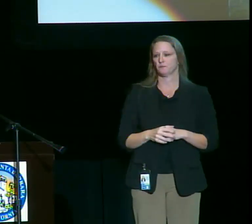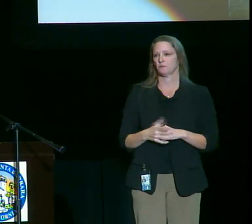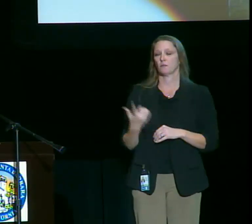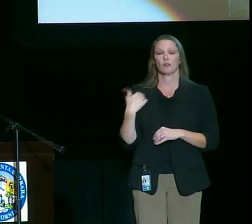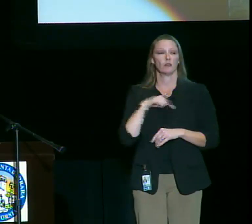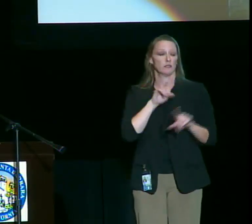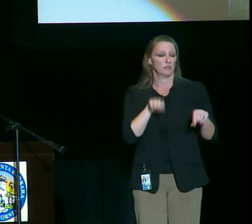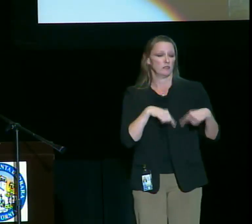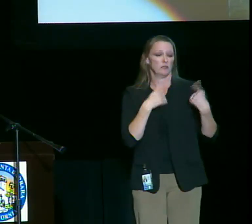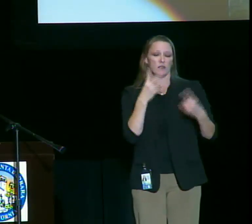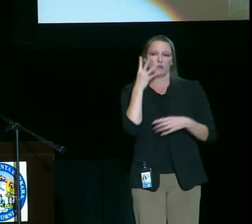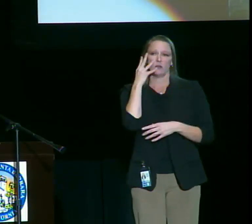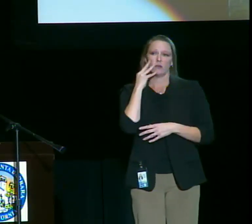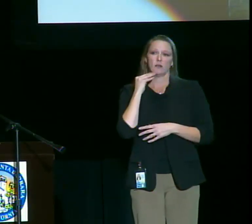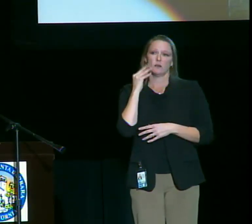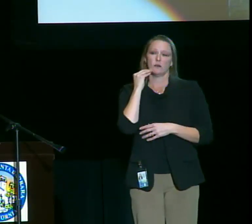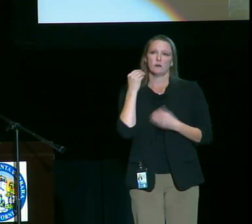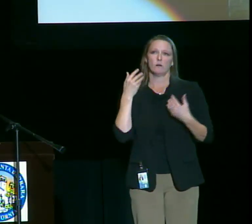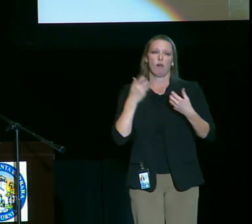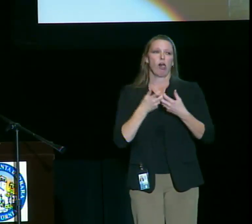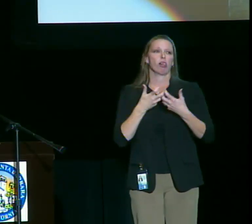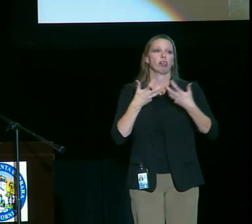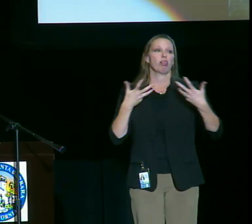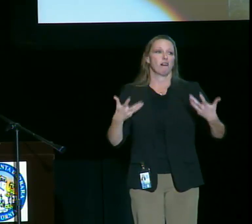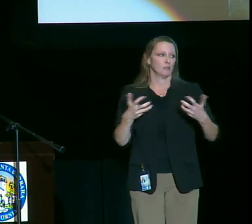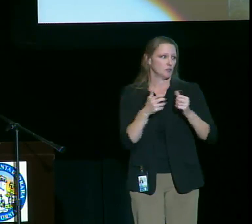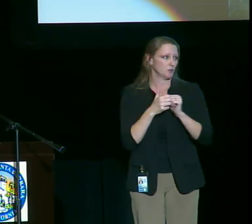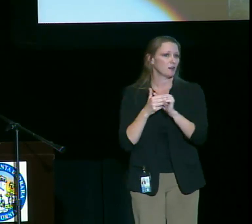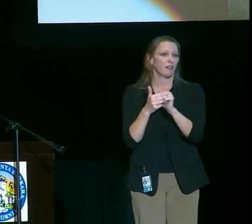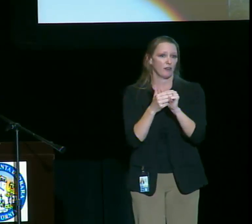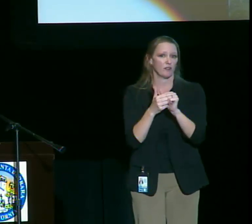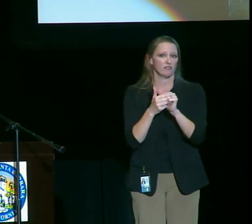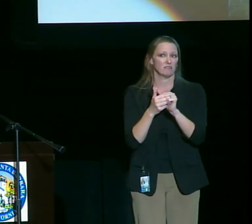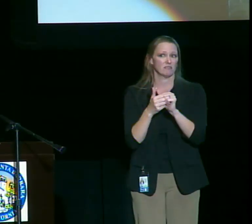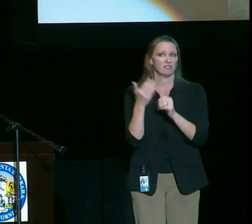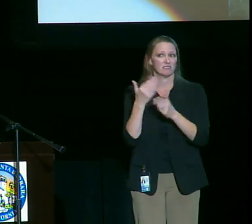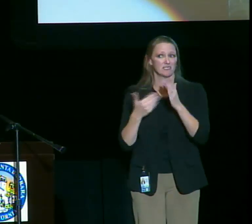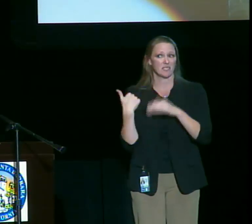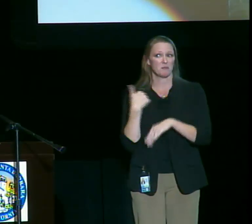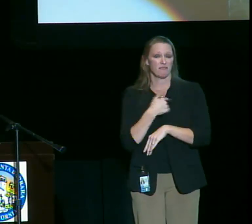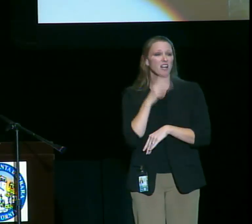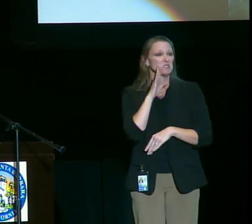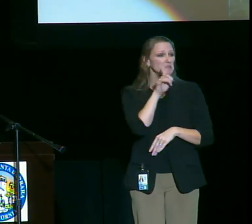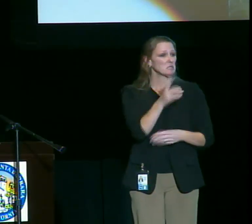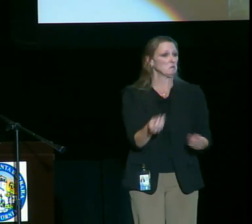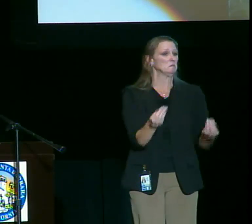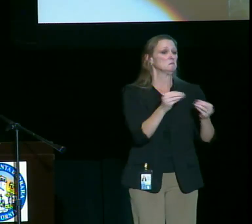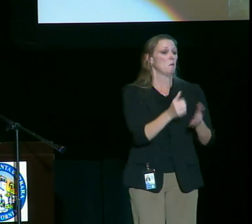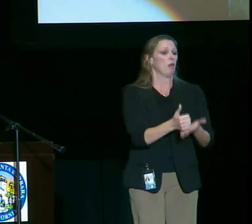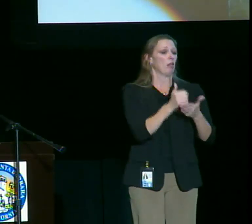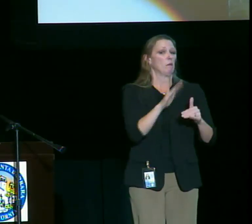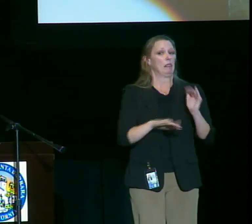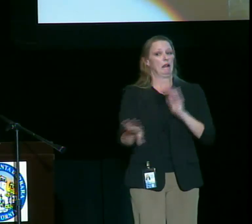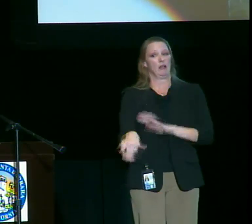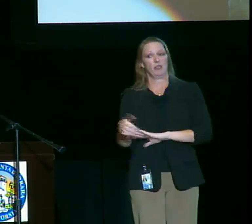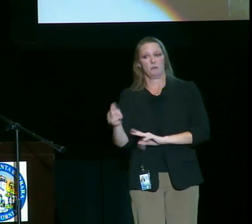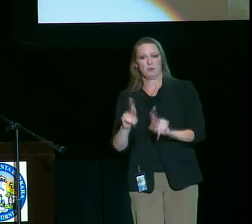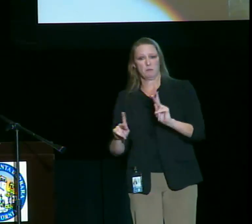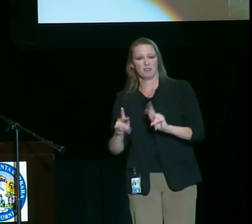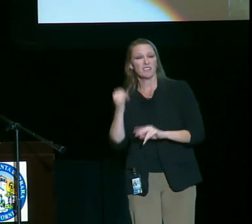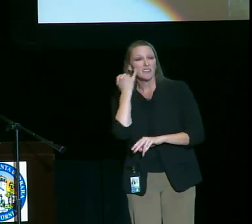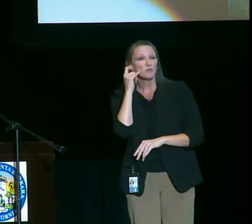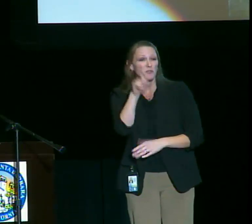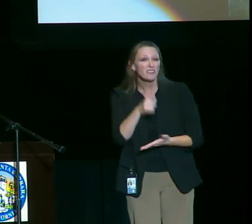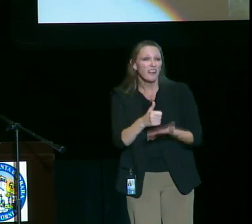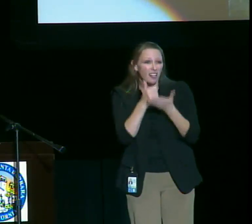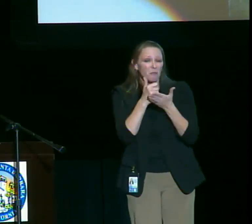We have been through a lot together. Some of us will need help more than others. If you need help, get